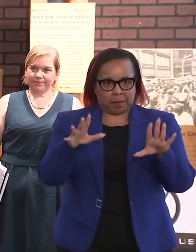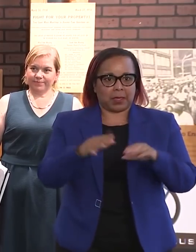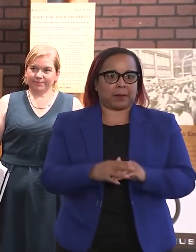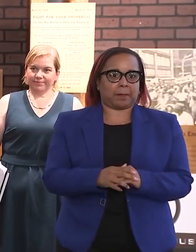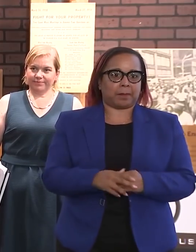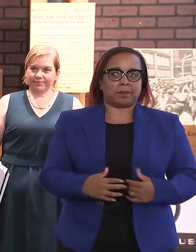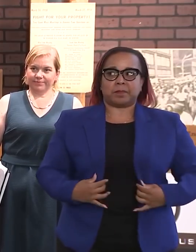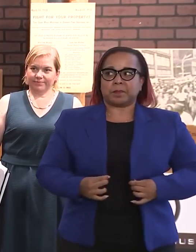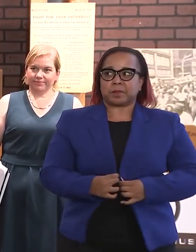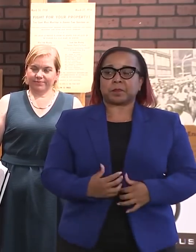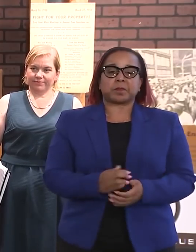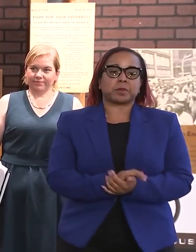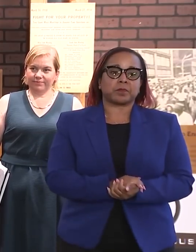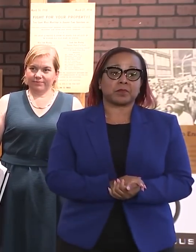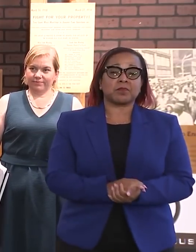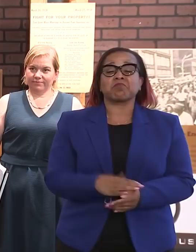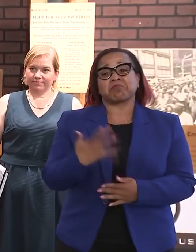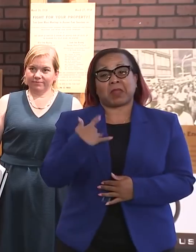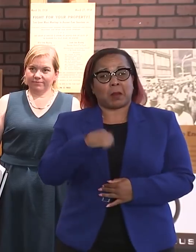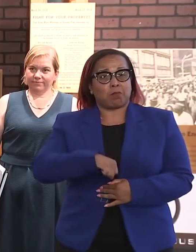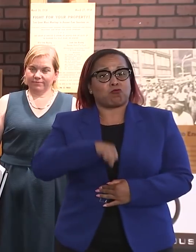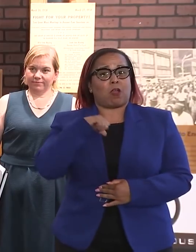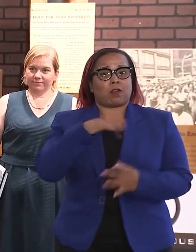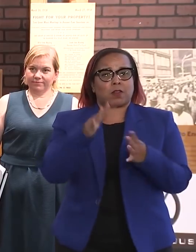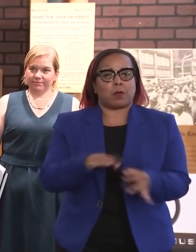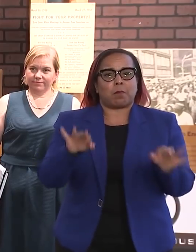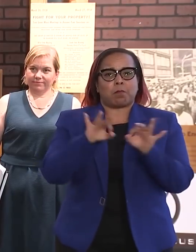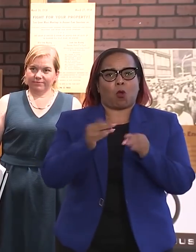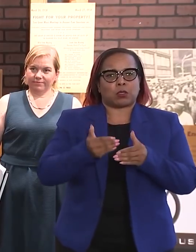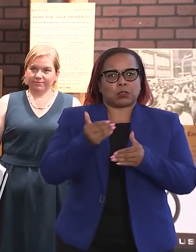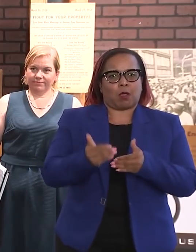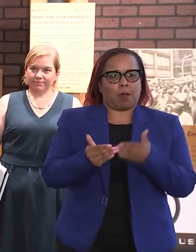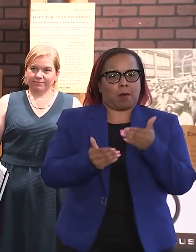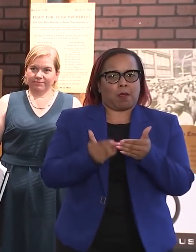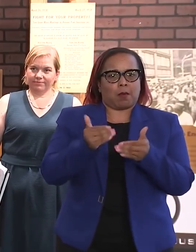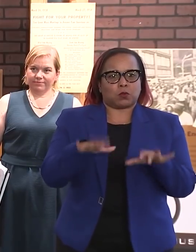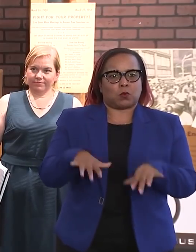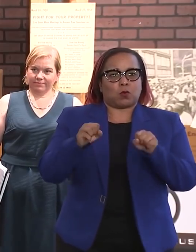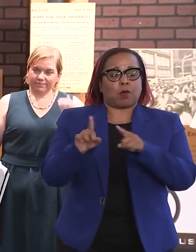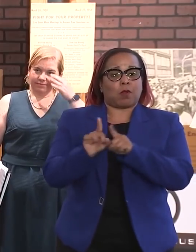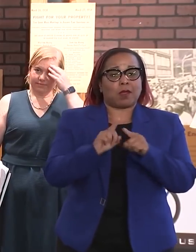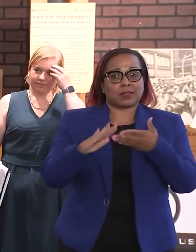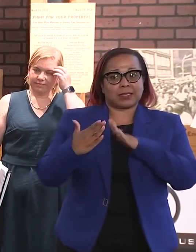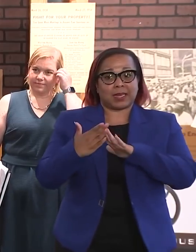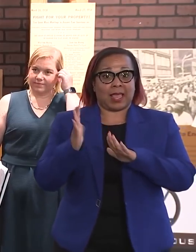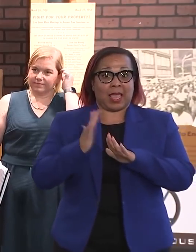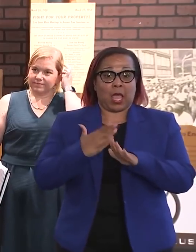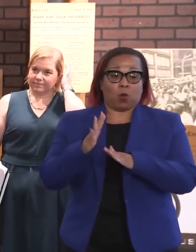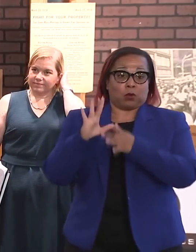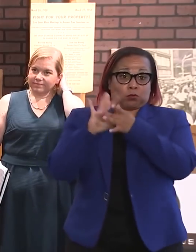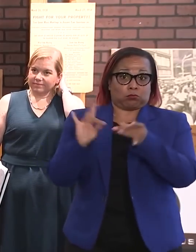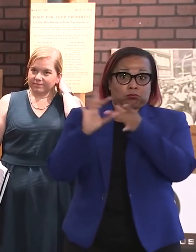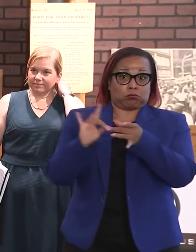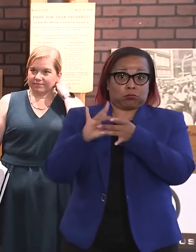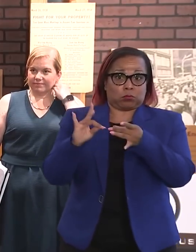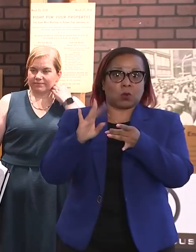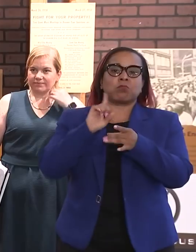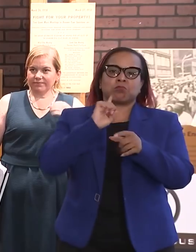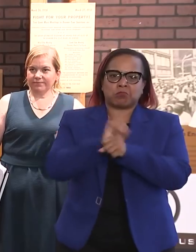pandemic. I'm really proud of the important steps we're taking as a city and that our words will be backed up with